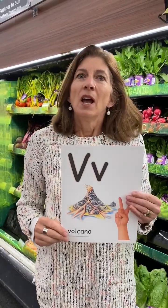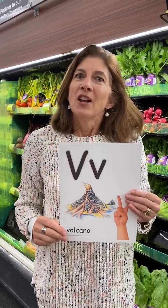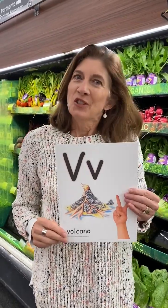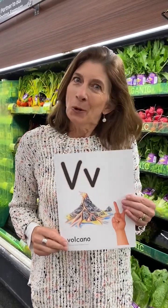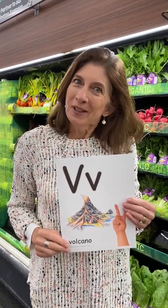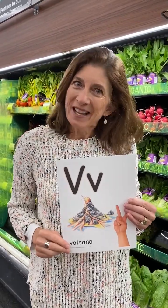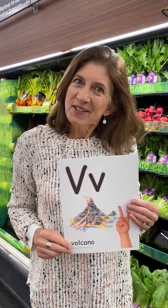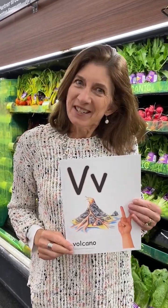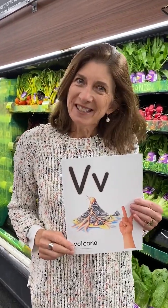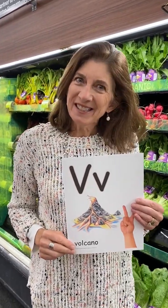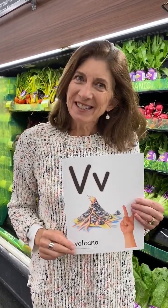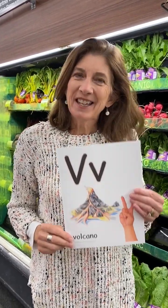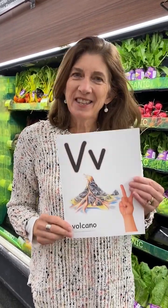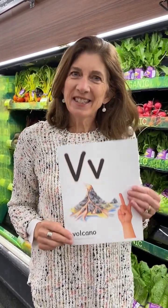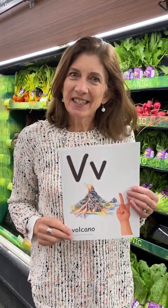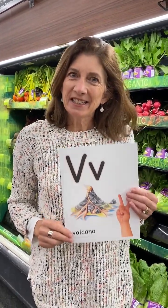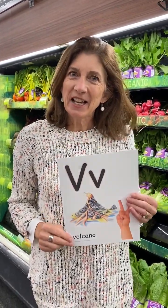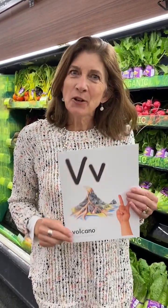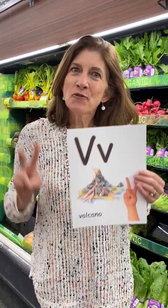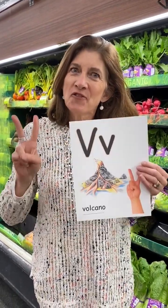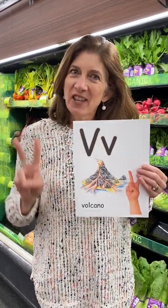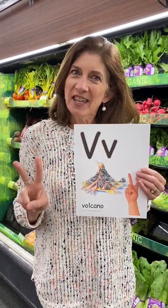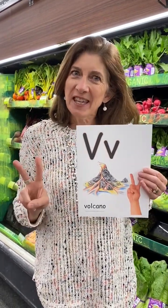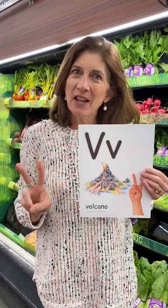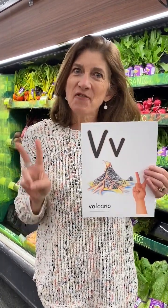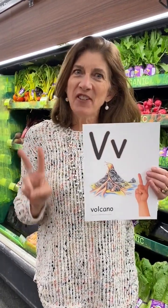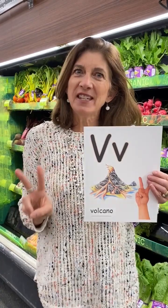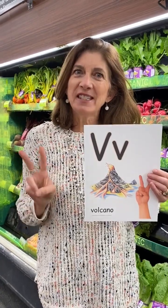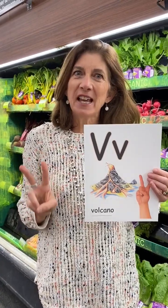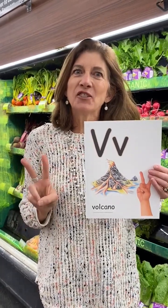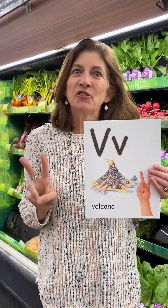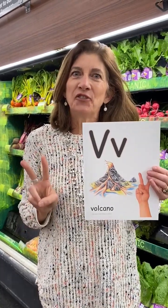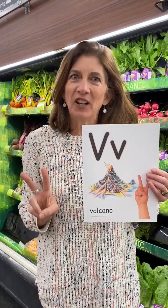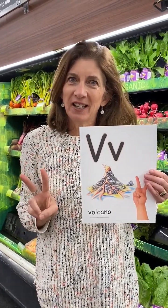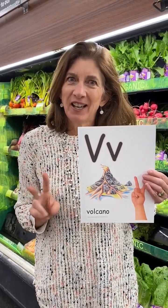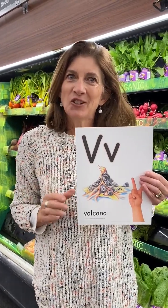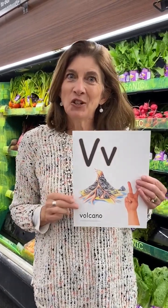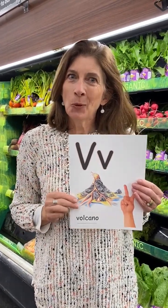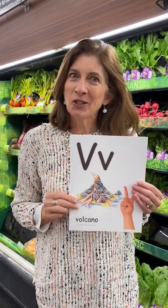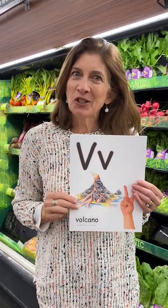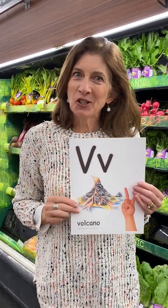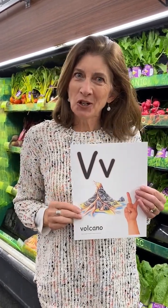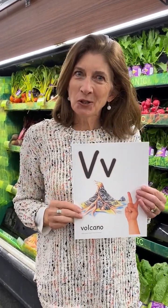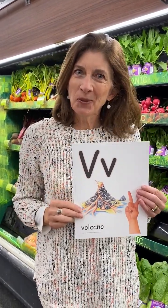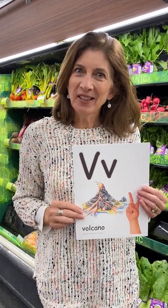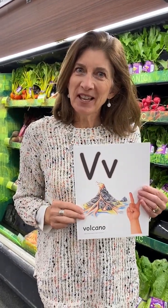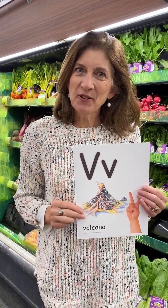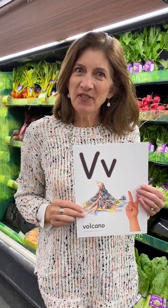Do you know what letter this is? This is the letter V. V says V. Do you know what starts with the letter V?